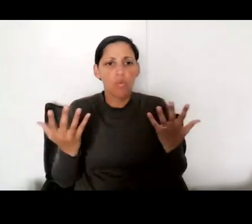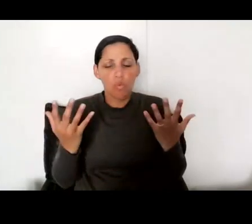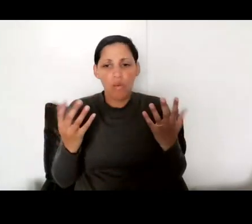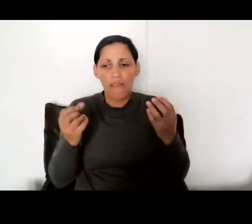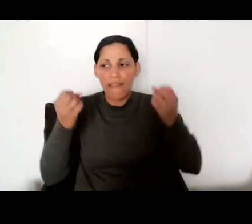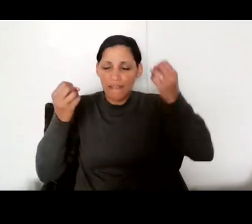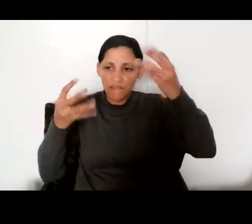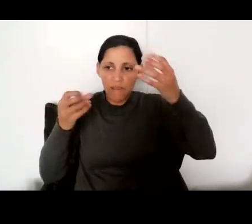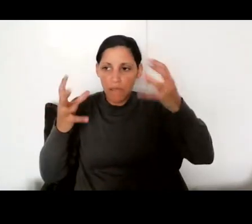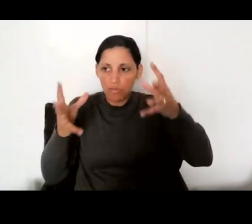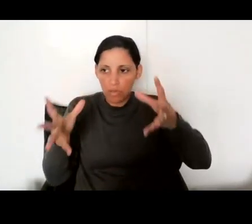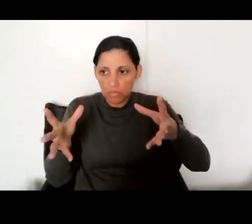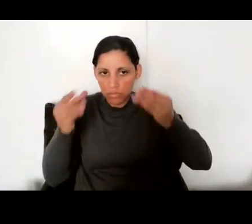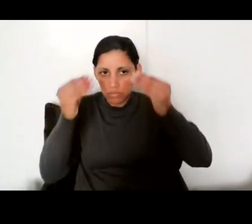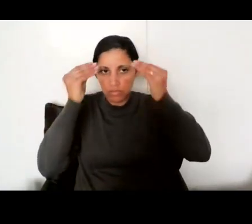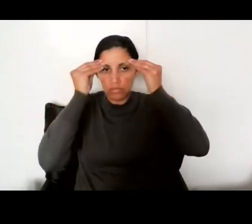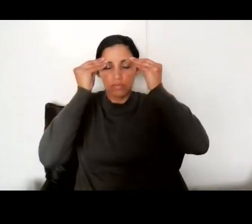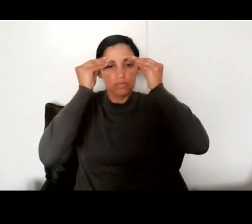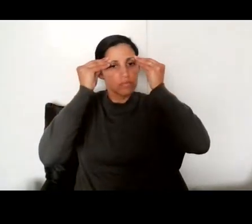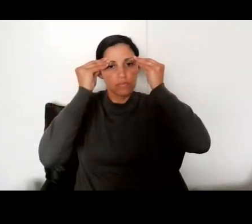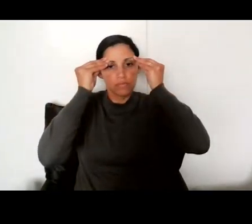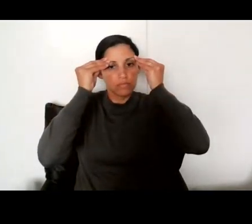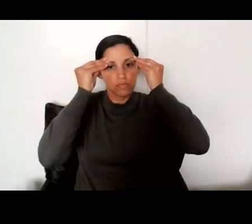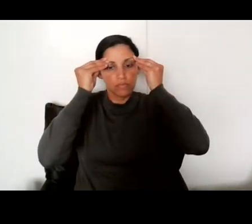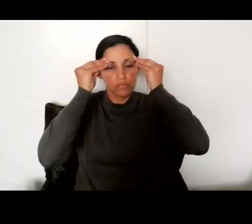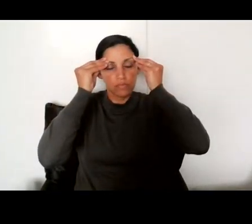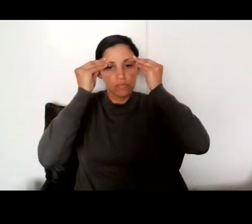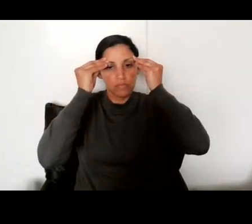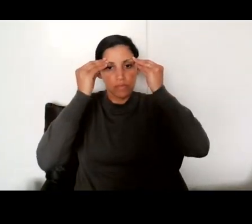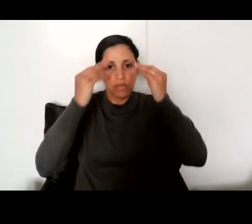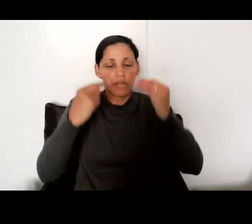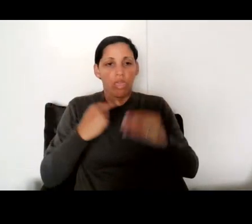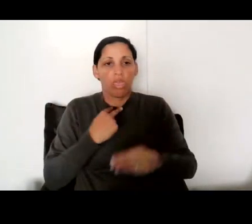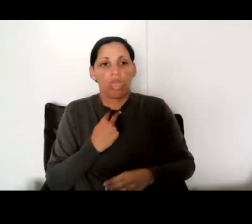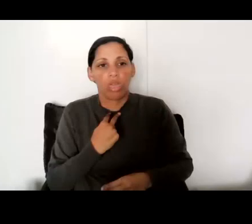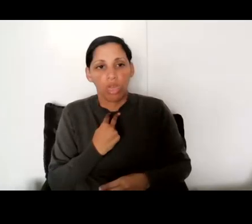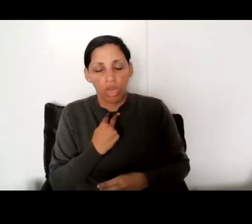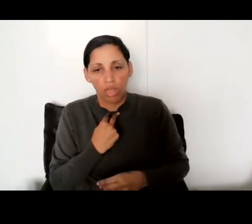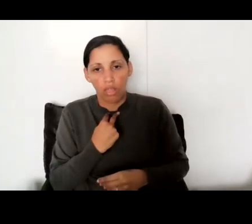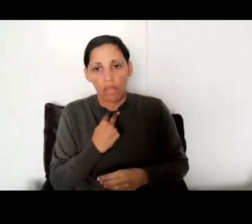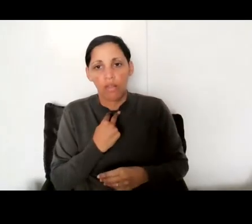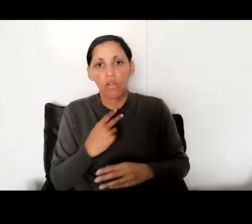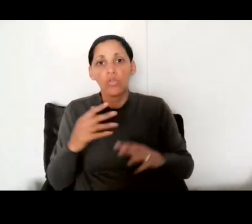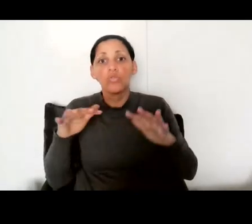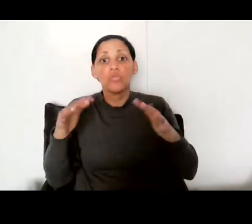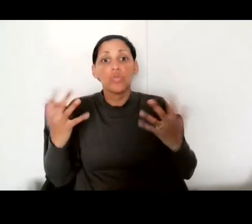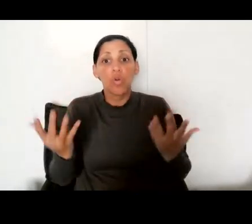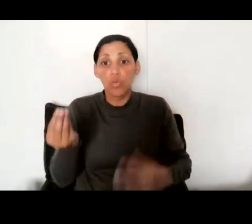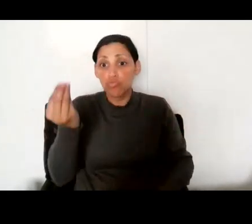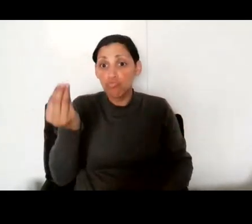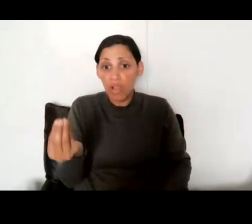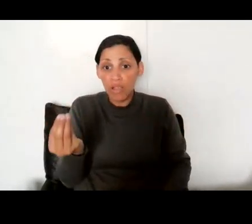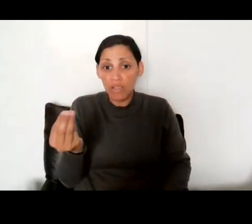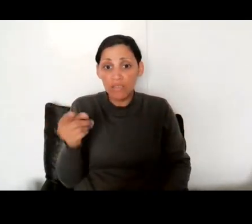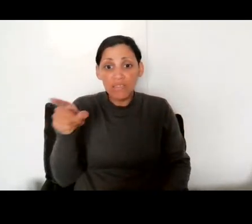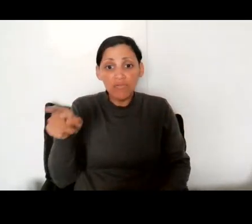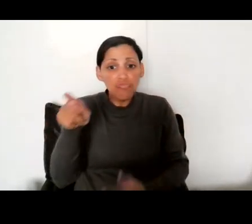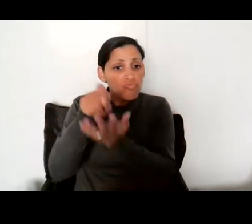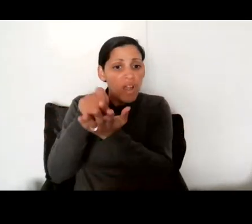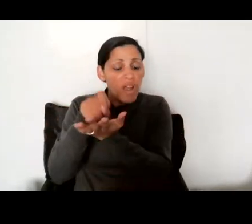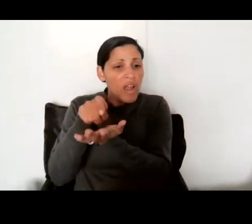information. The things like where a child is not able to write